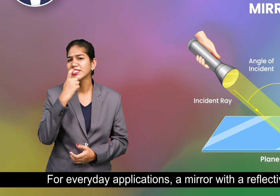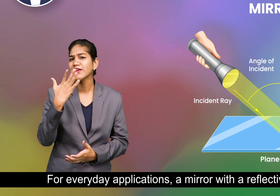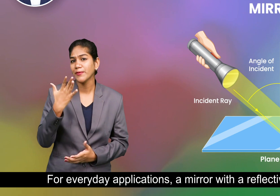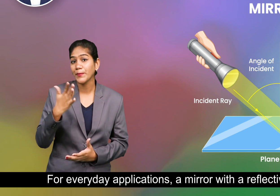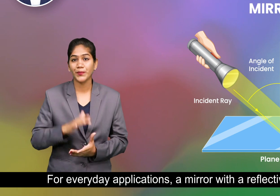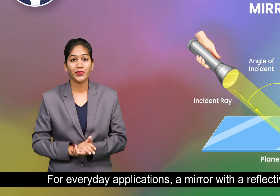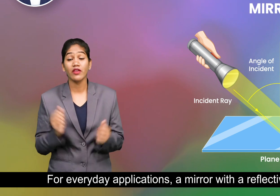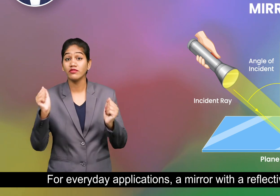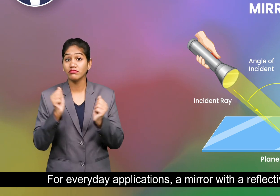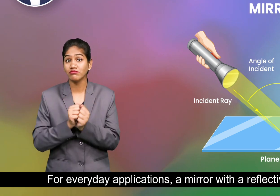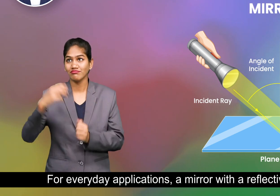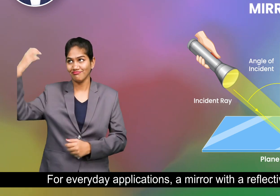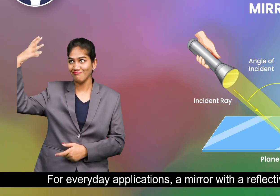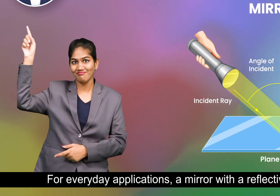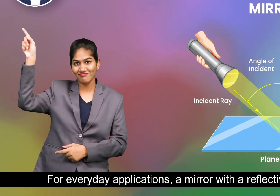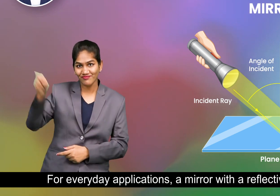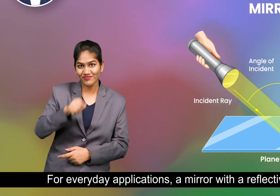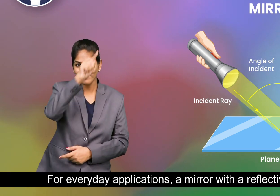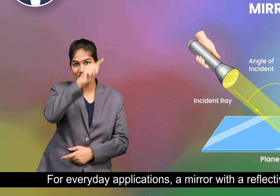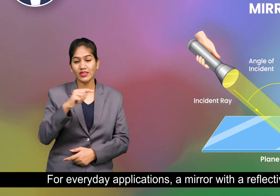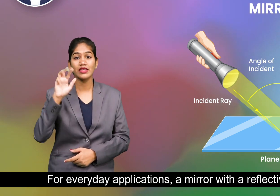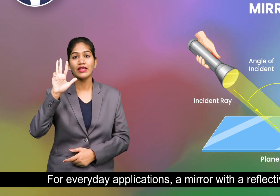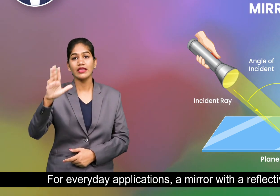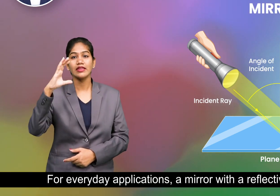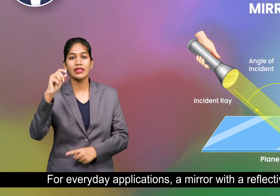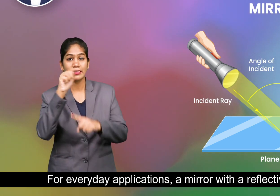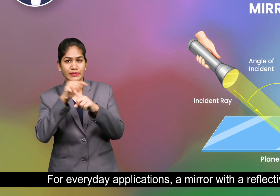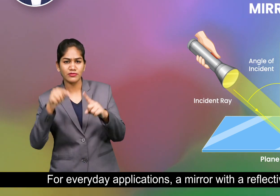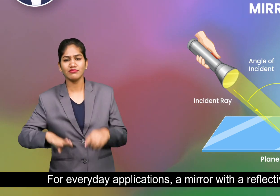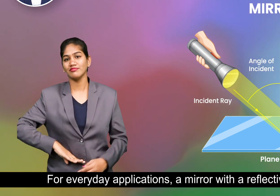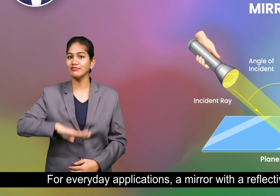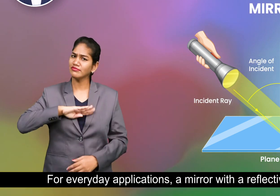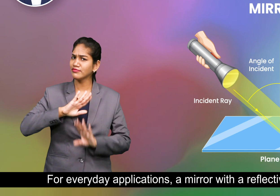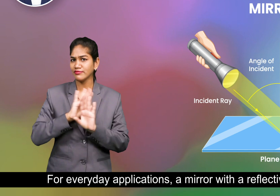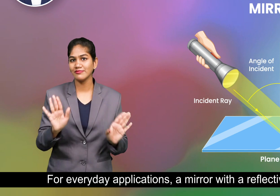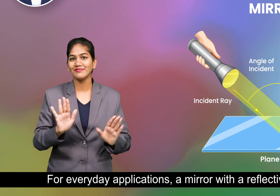a mirror with a reflectivity of 90% is enough.